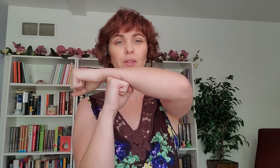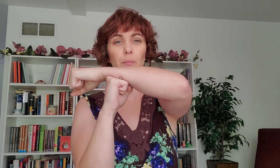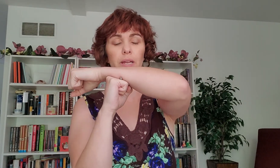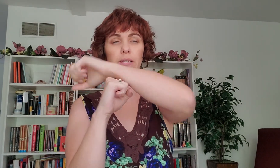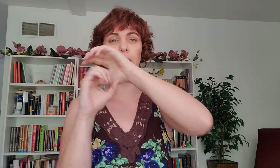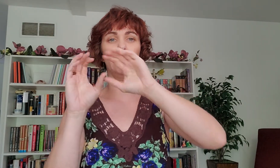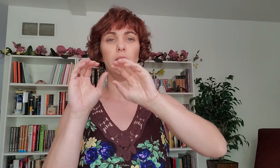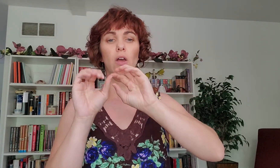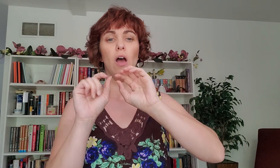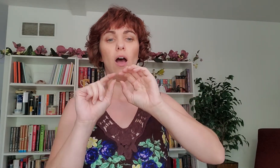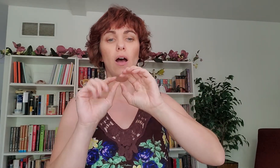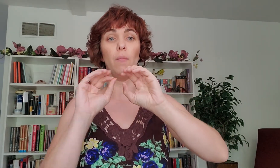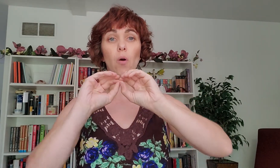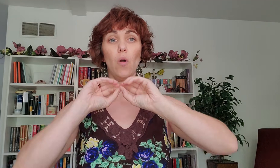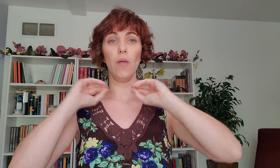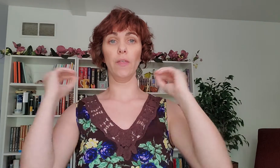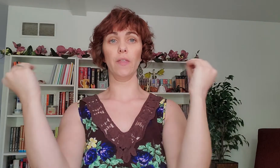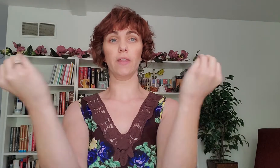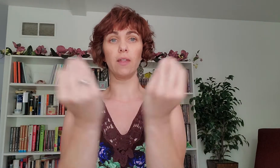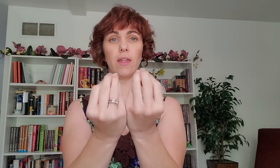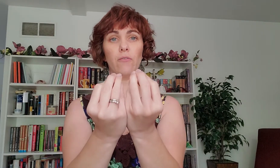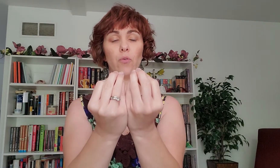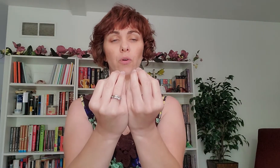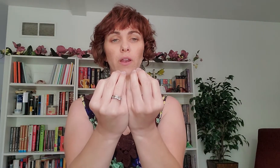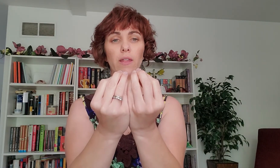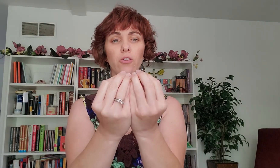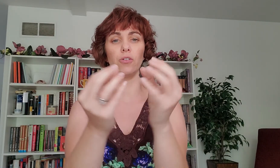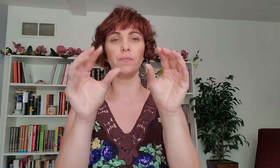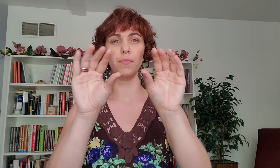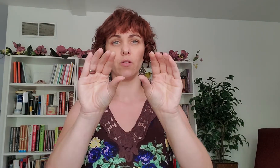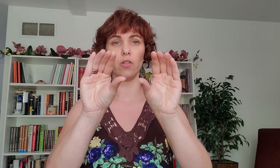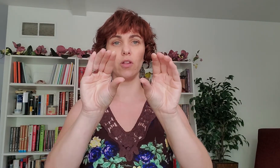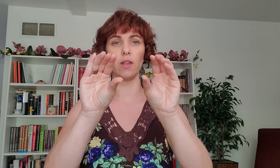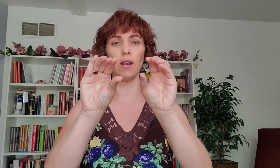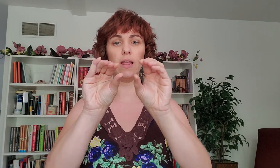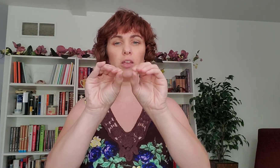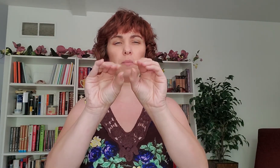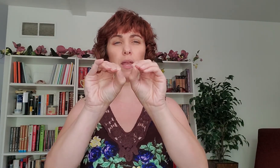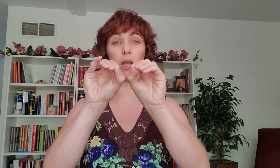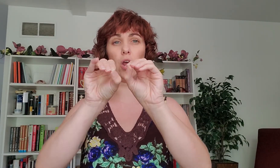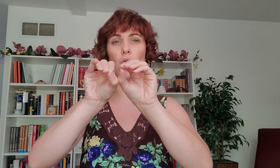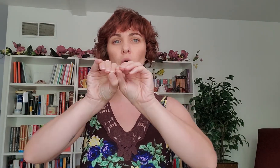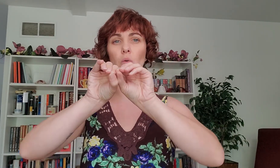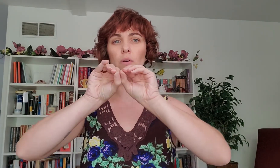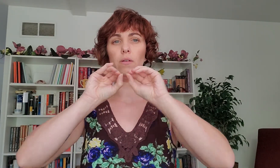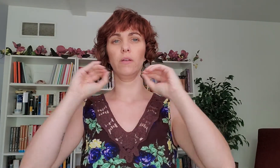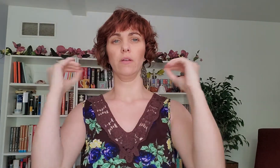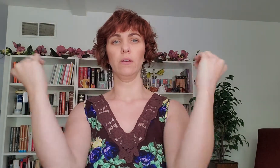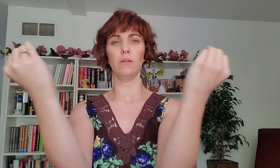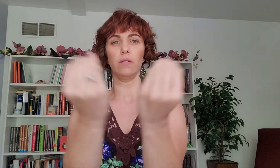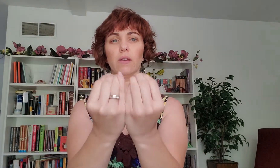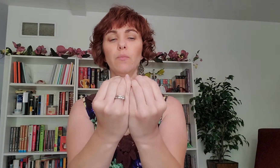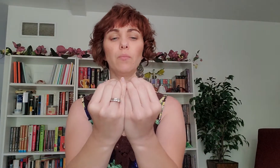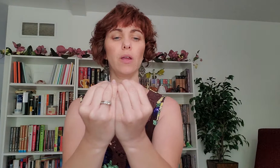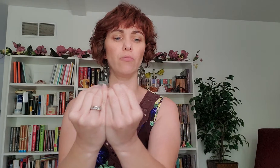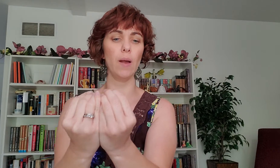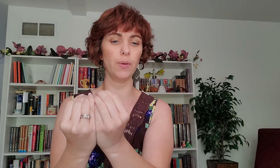big T, and then this is a sign for organization. So it's just kind of like you're making an O and wrap it